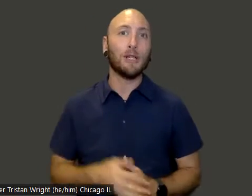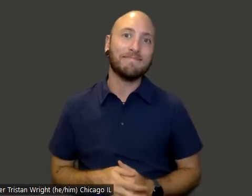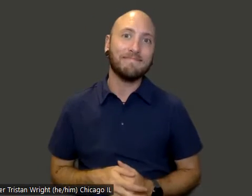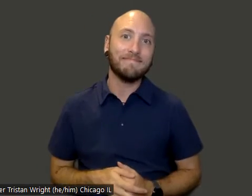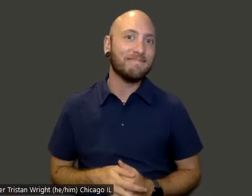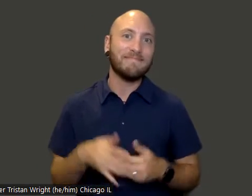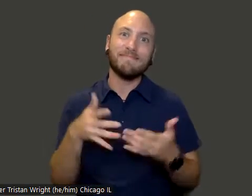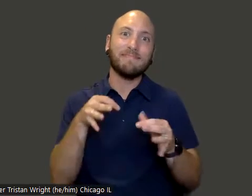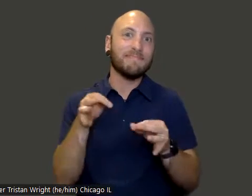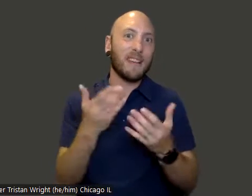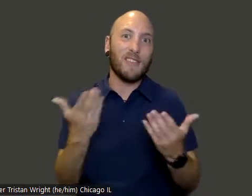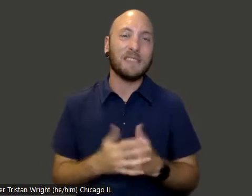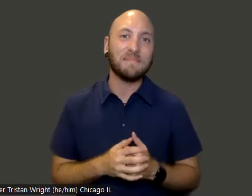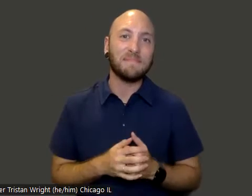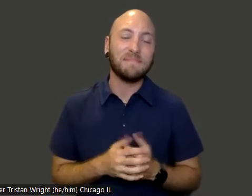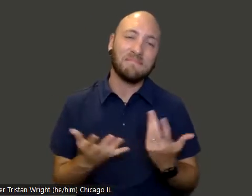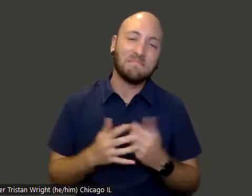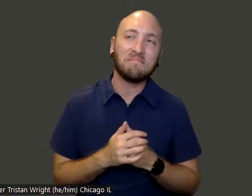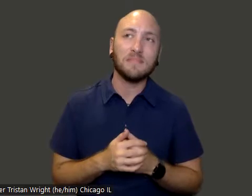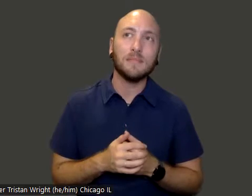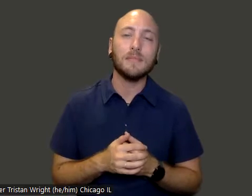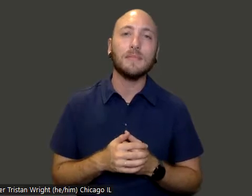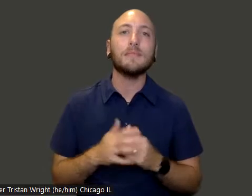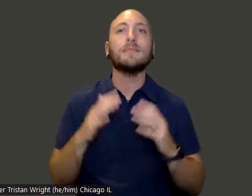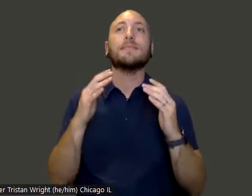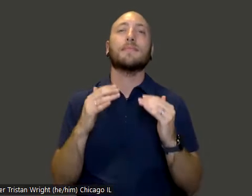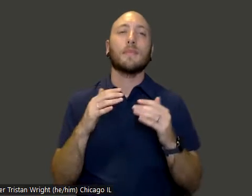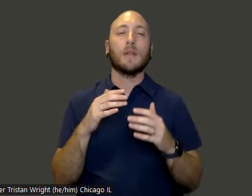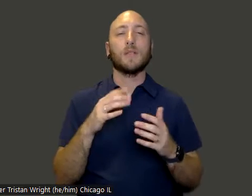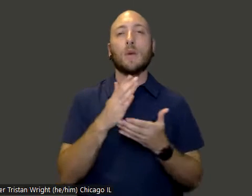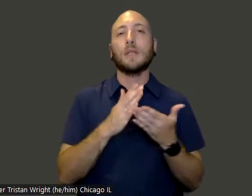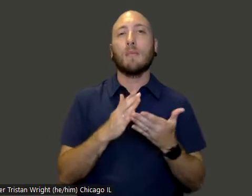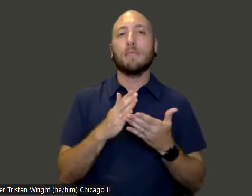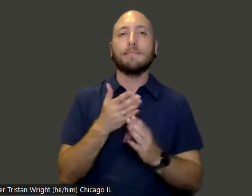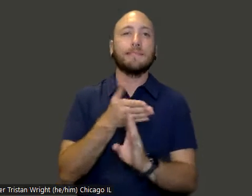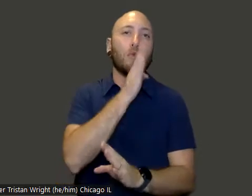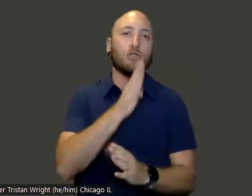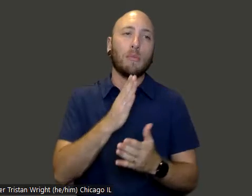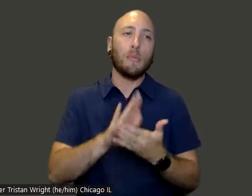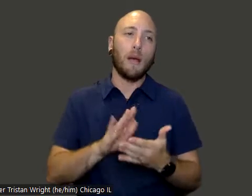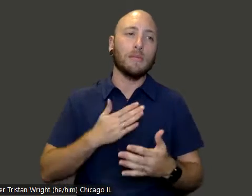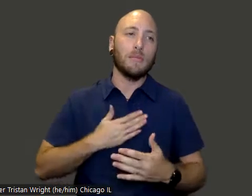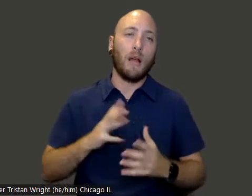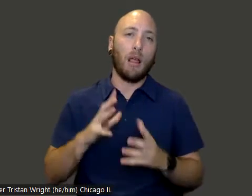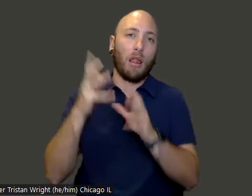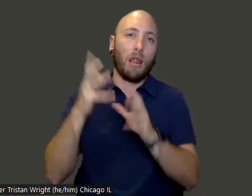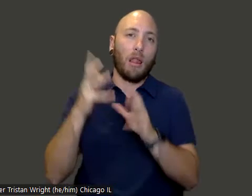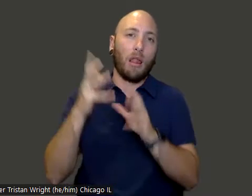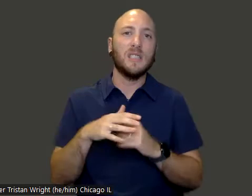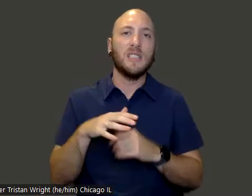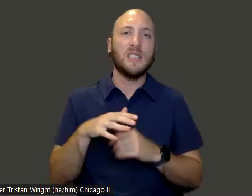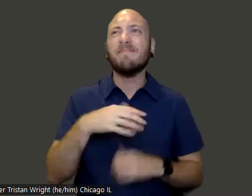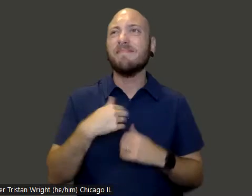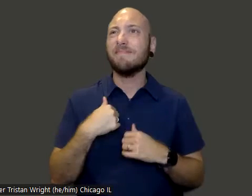I'll go ahead and talk about some of the mess a little bit. I didn't quite feel right as a